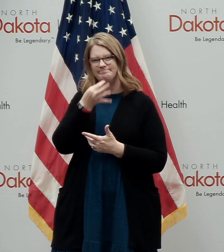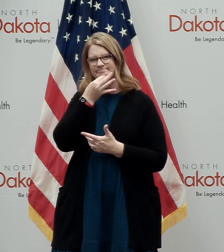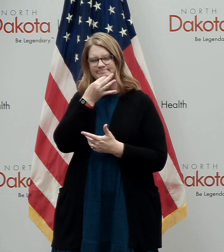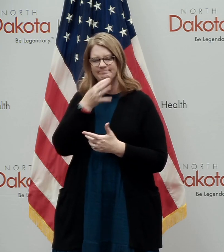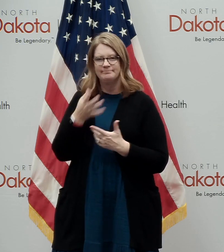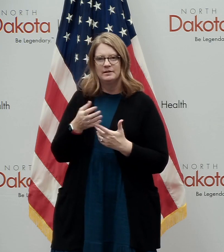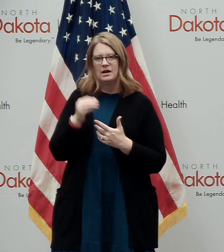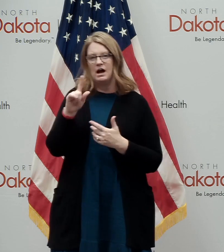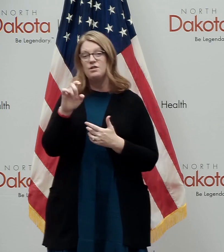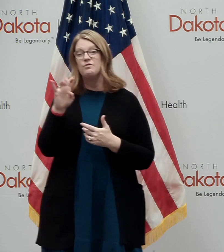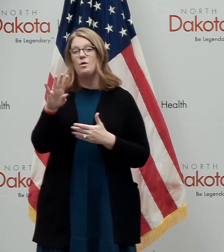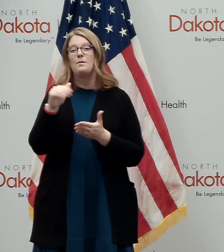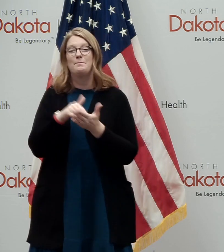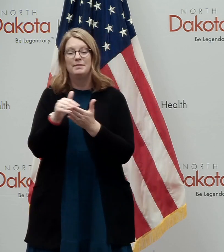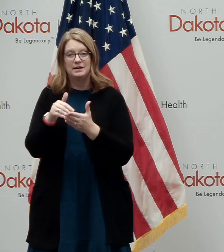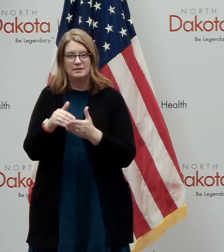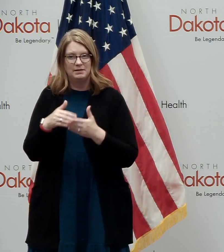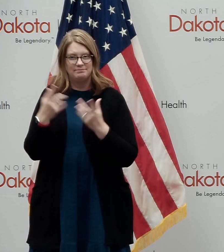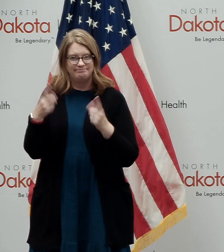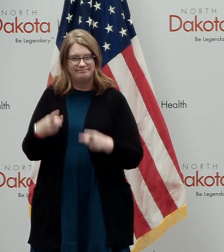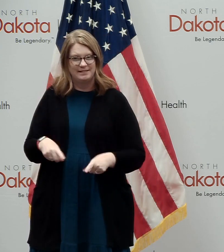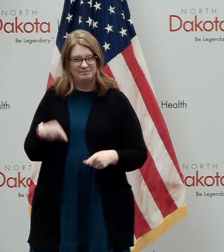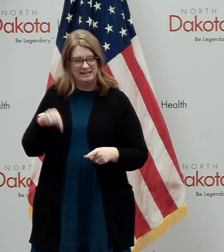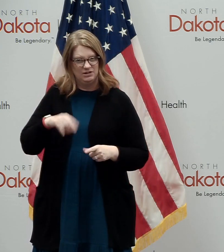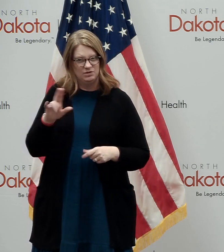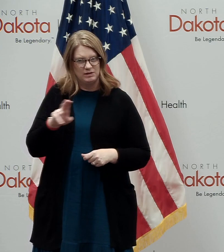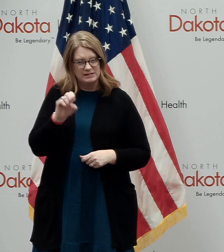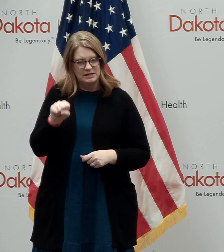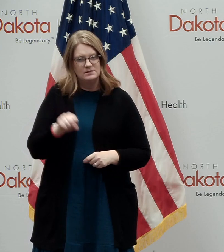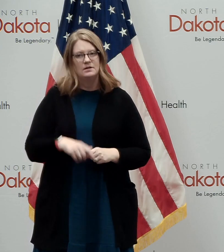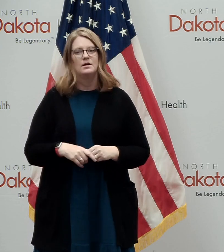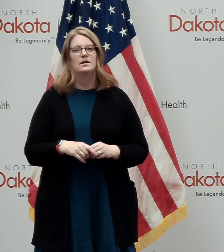been conducted in the United States.